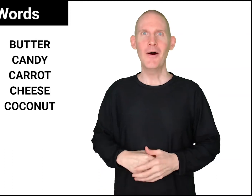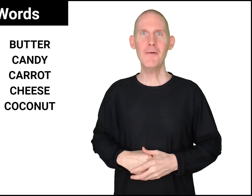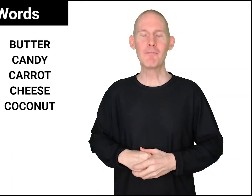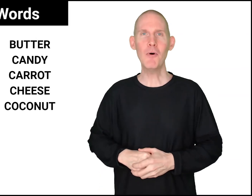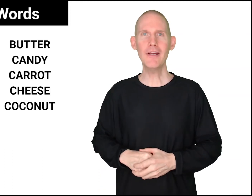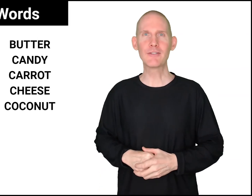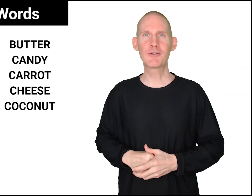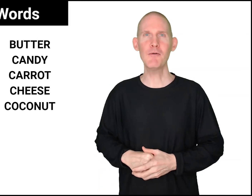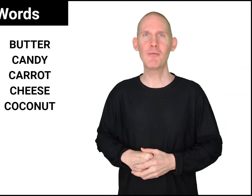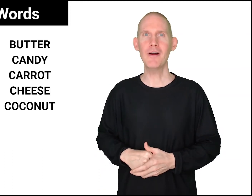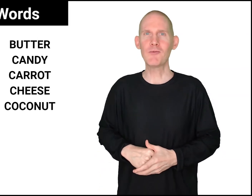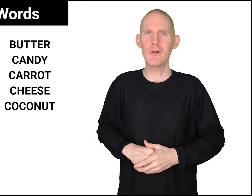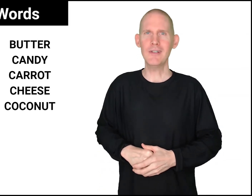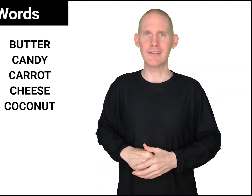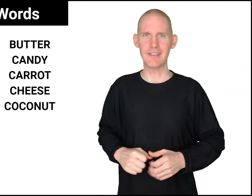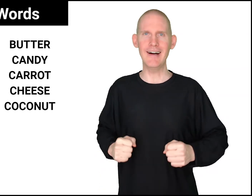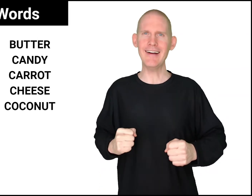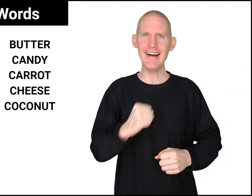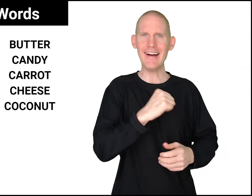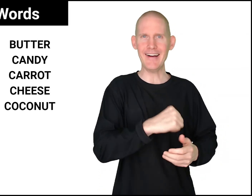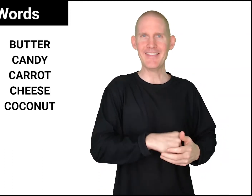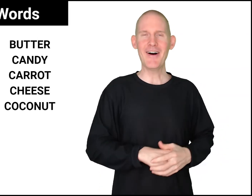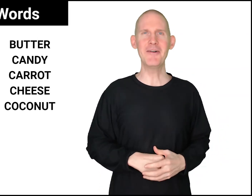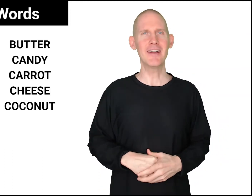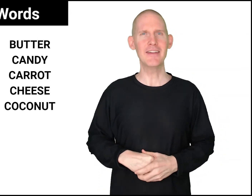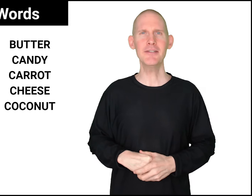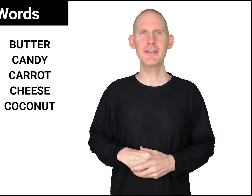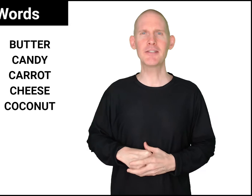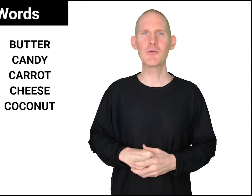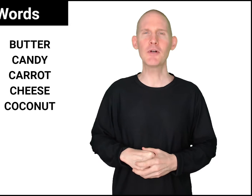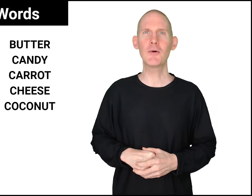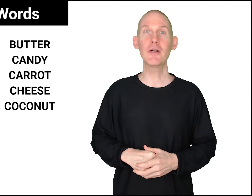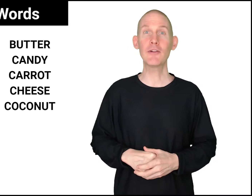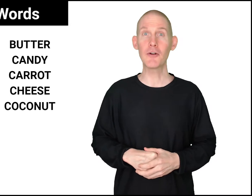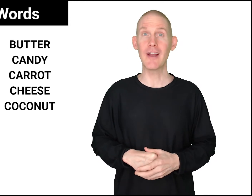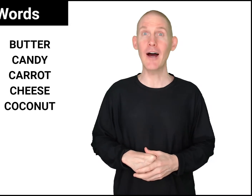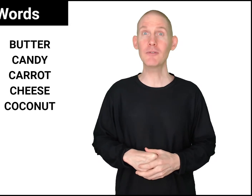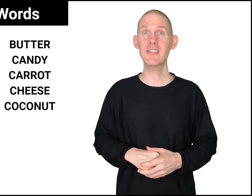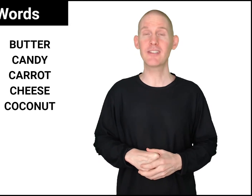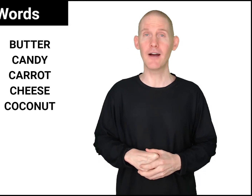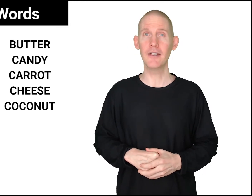Oh boy, it's group 1 words. Aha! All right, in this section, we're going to learn how to sign